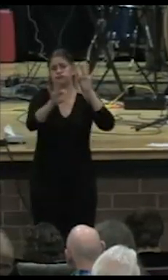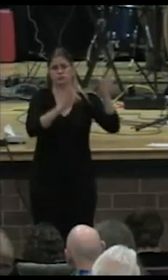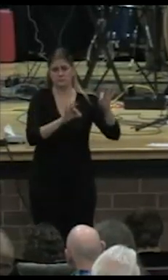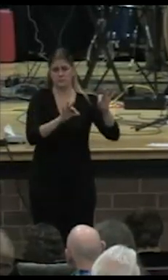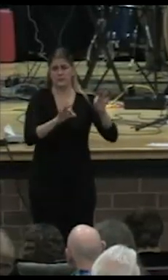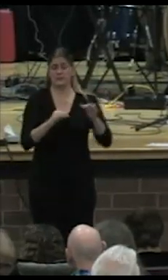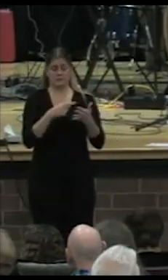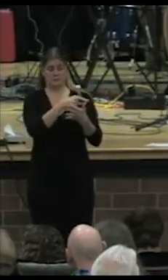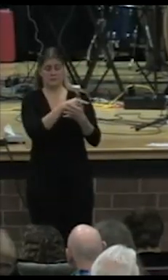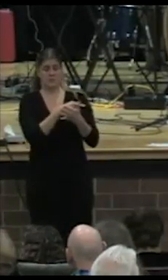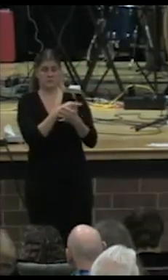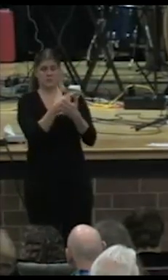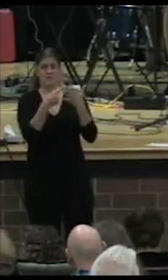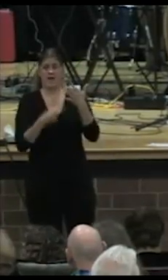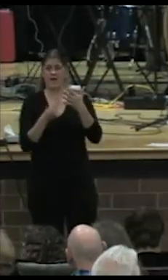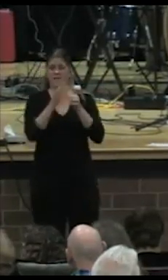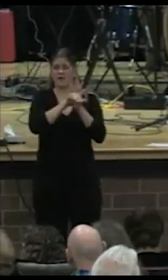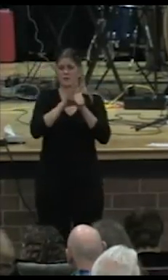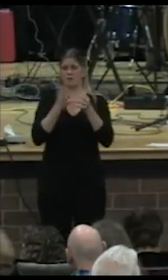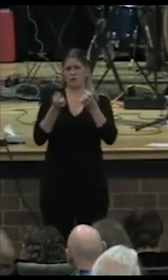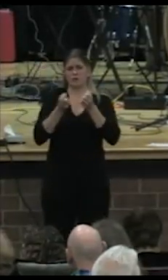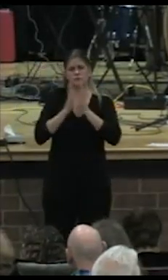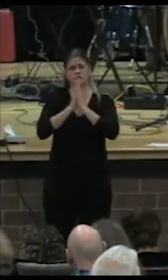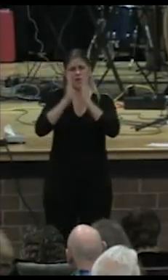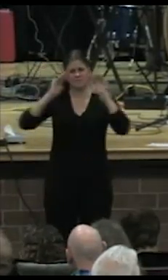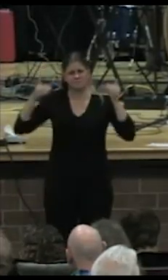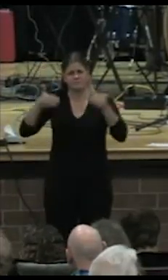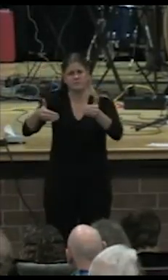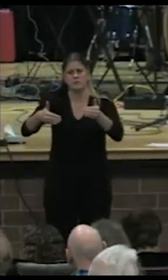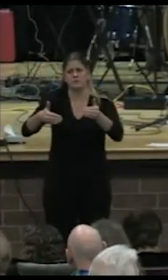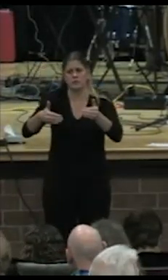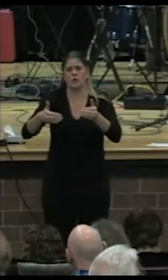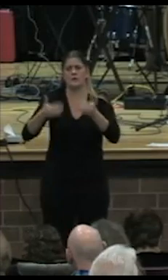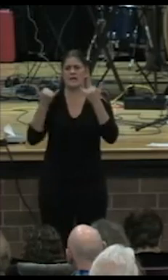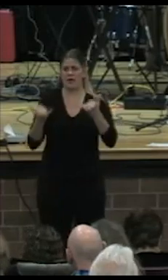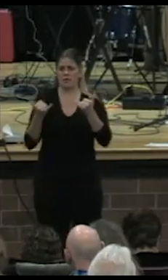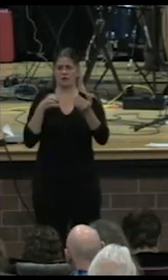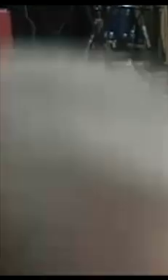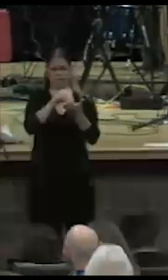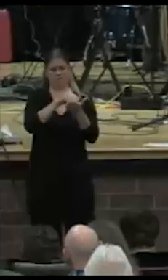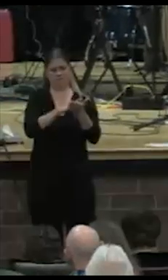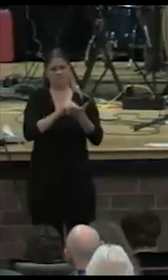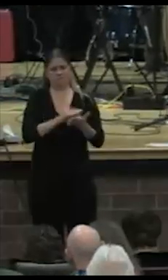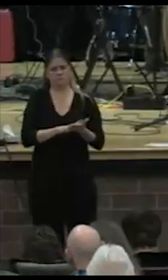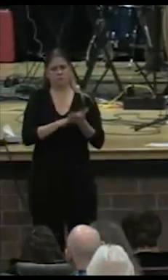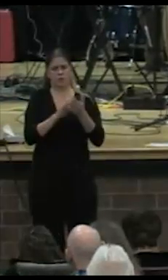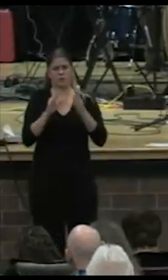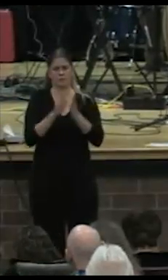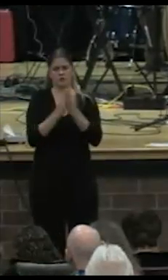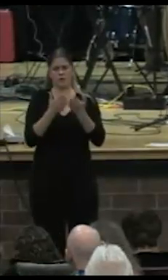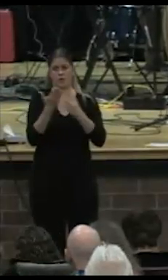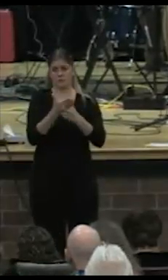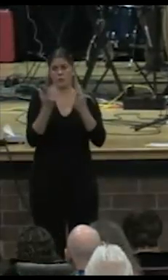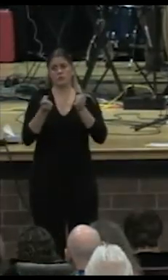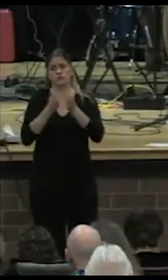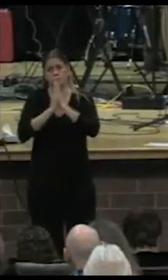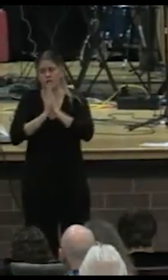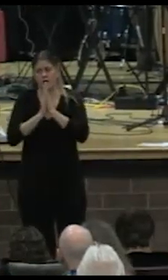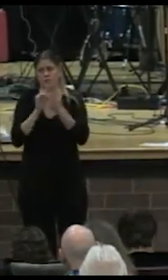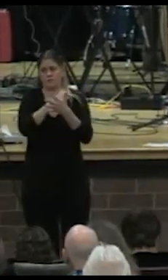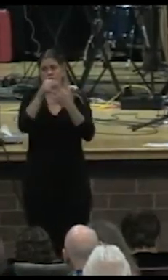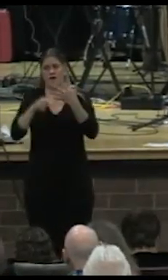five core areas that are part of our core values that we want you to pray for every day, every